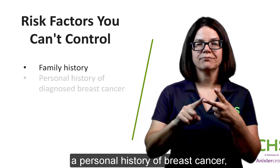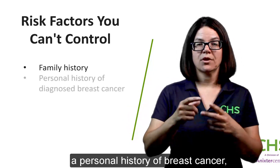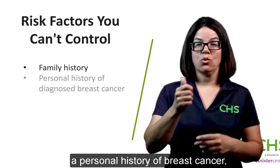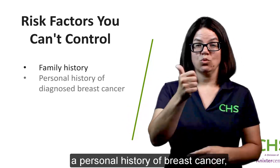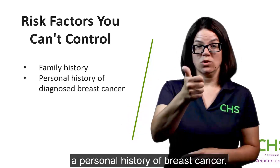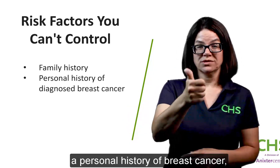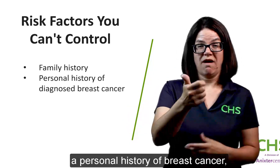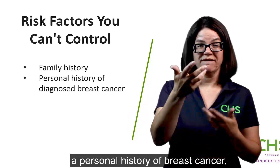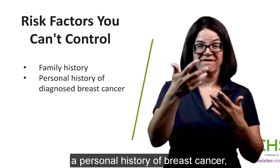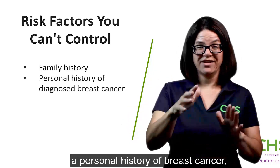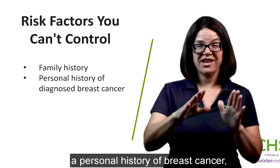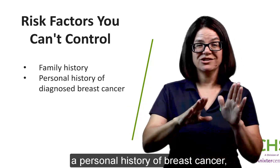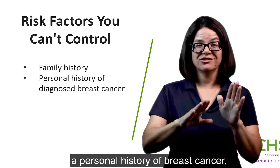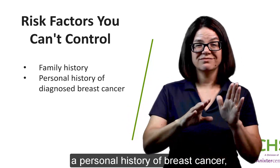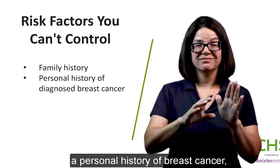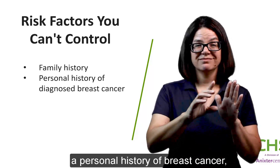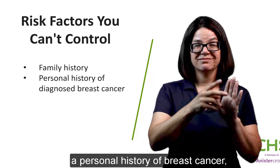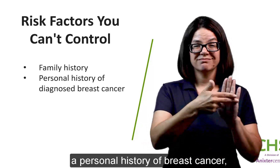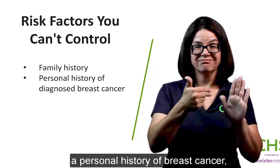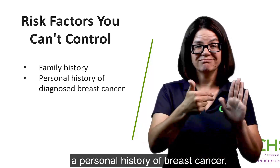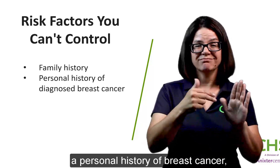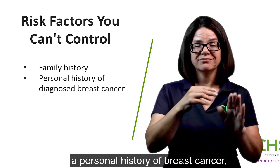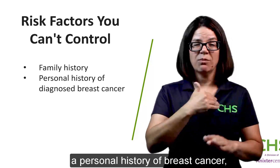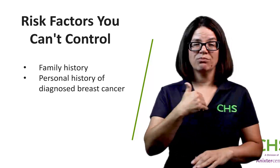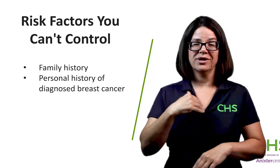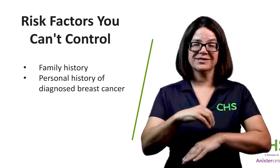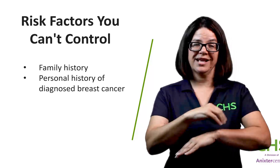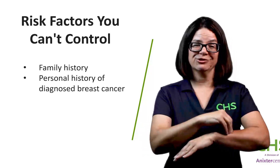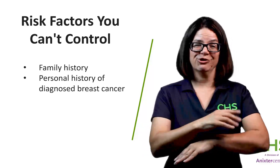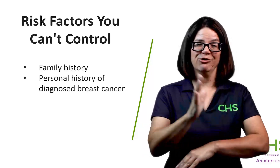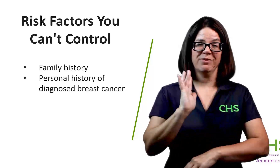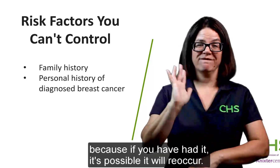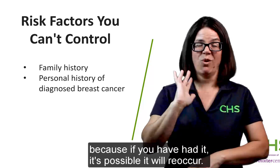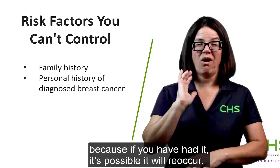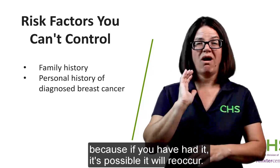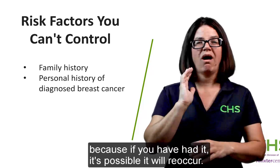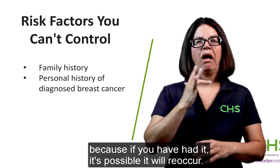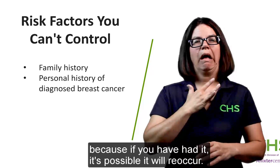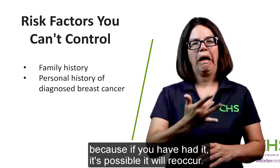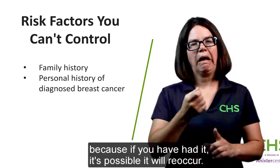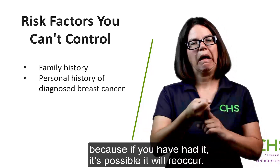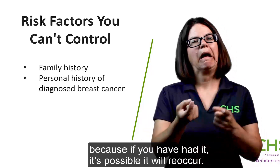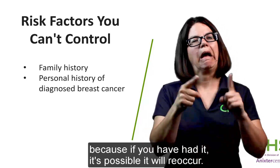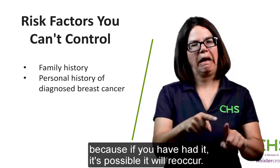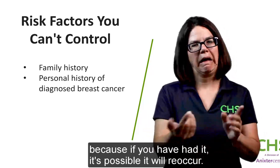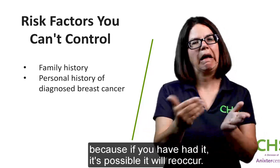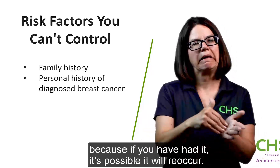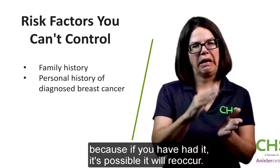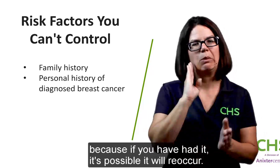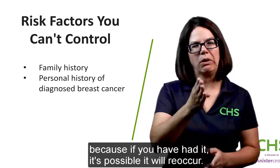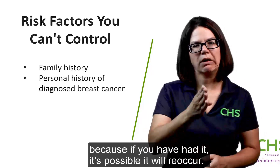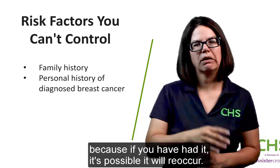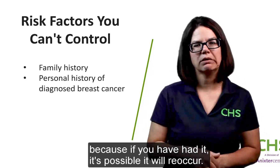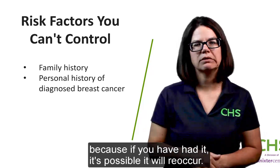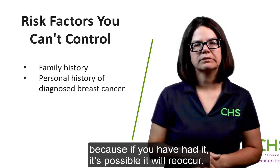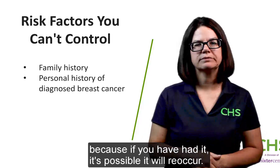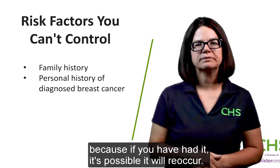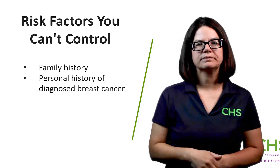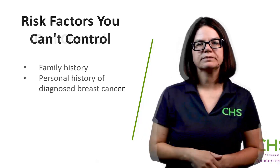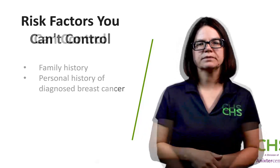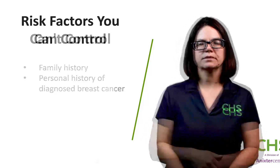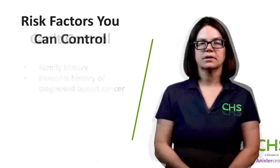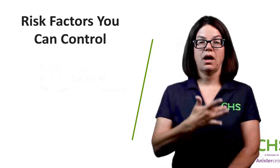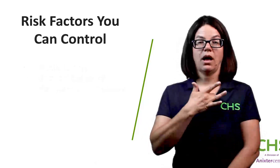a personal history of breast cancer, because if you have had it, it's possible it will